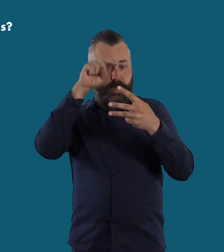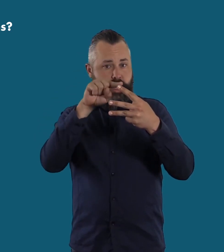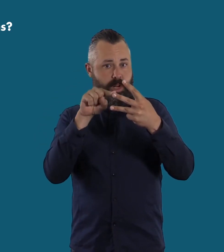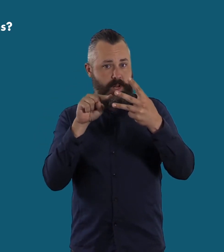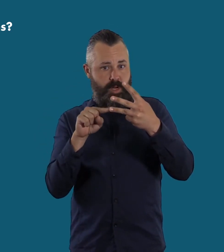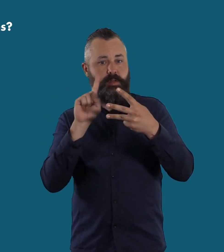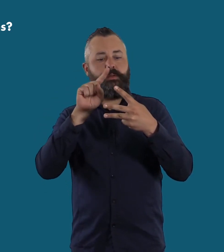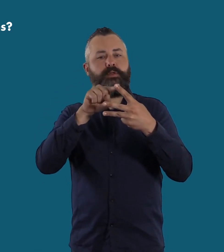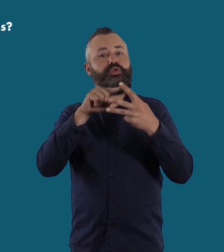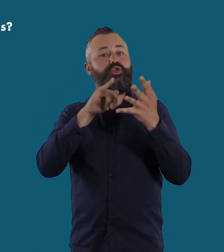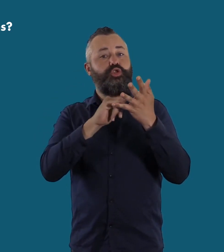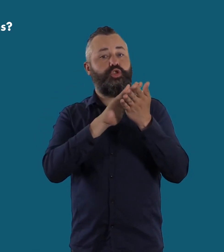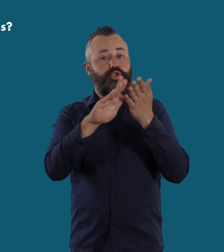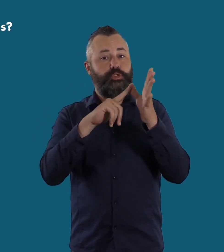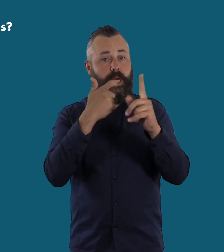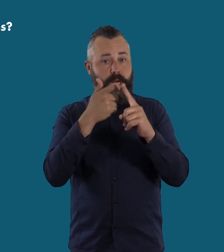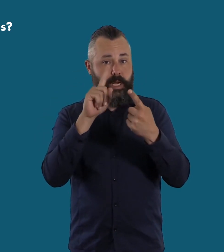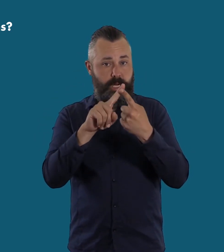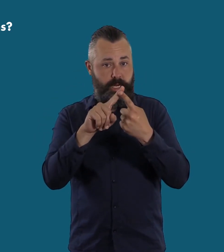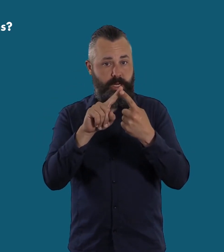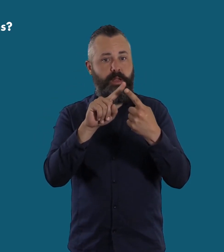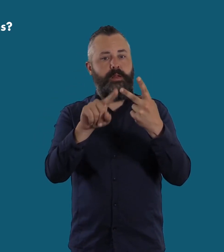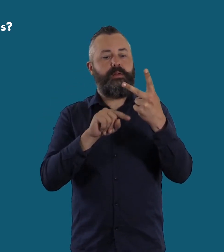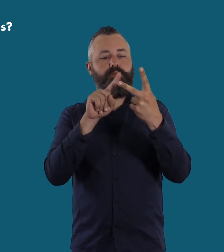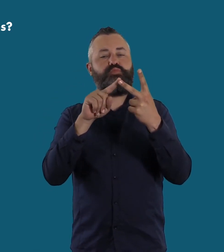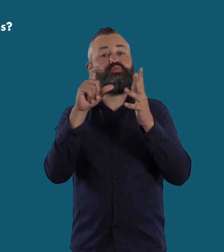These signs can be remembered as shake, drop, and roar.